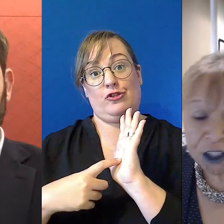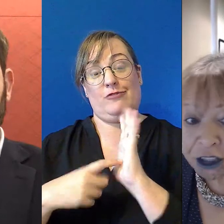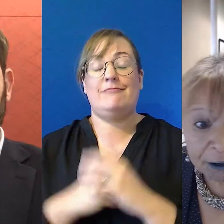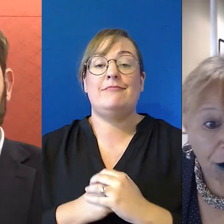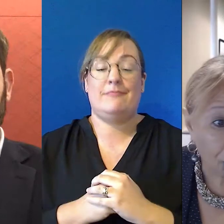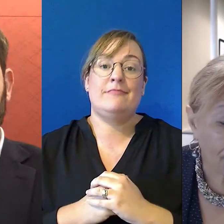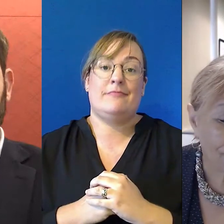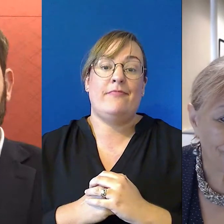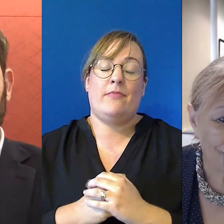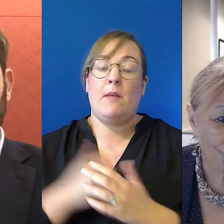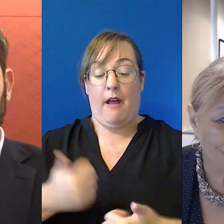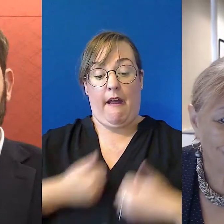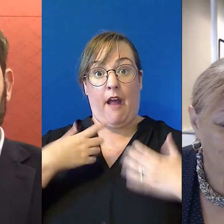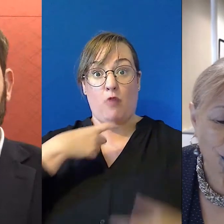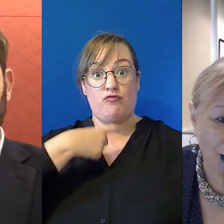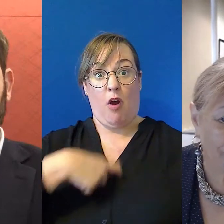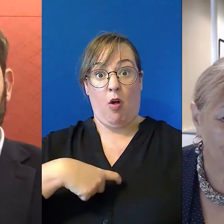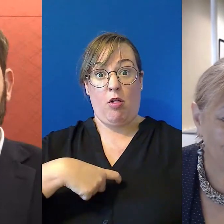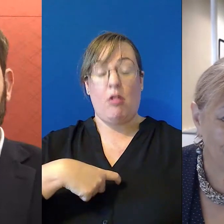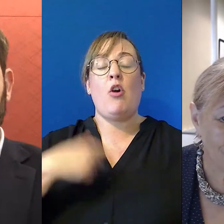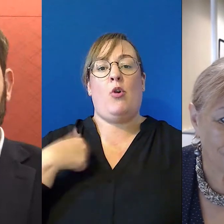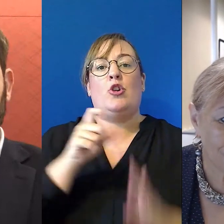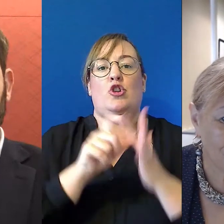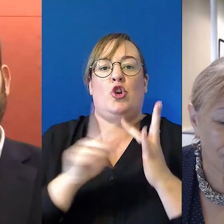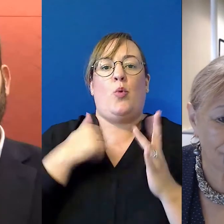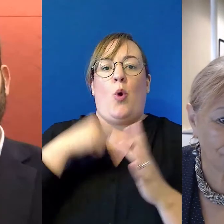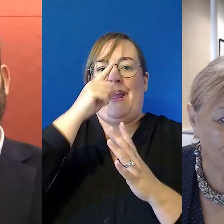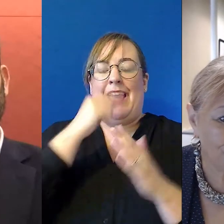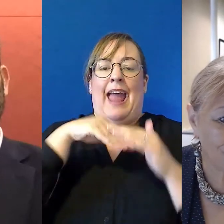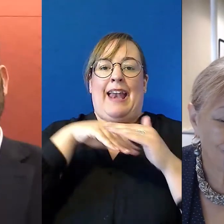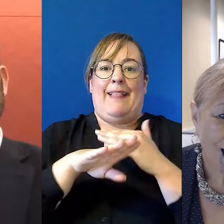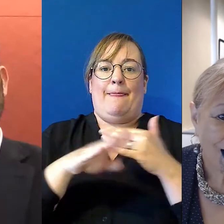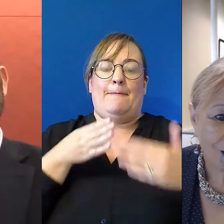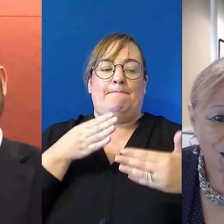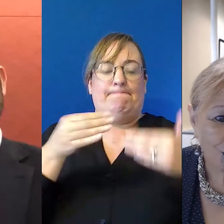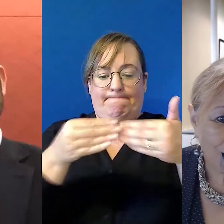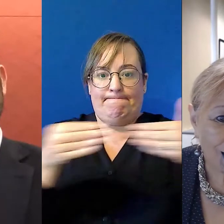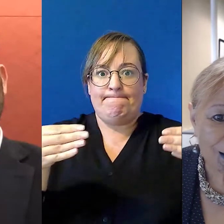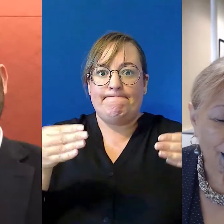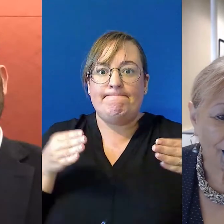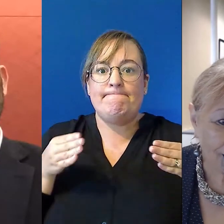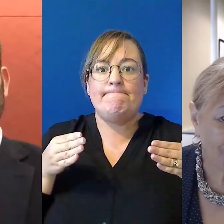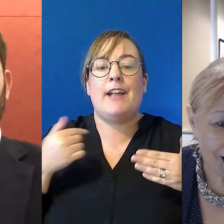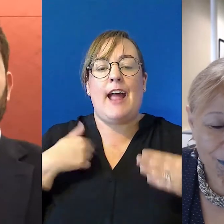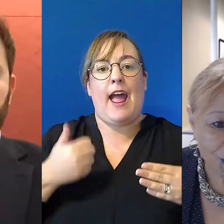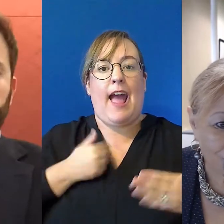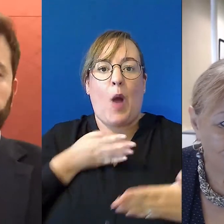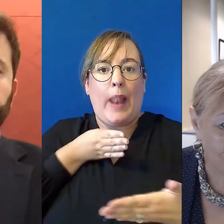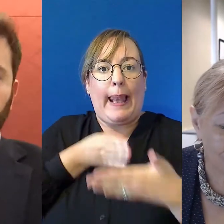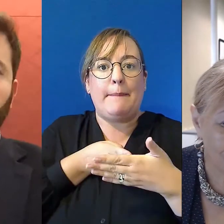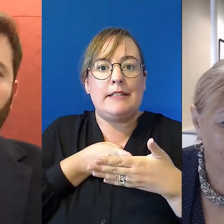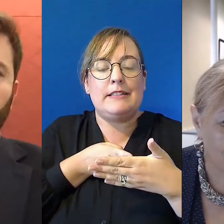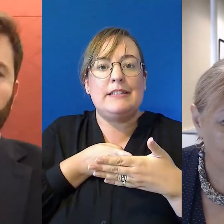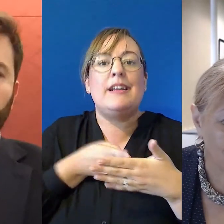But it's not our role other than to do what we can within the constraints of our roles to do anything about it. It's up to